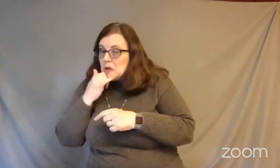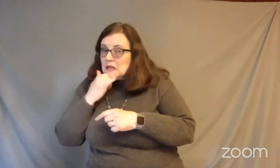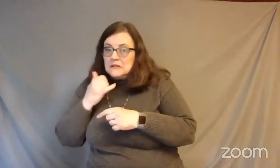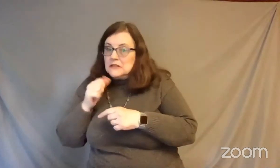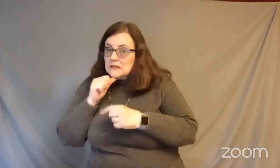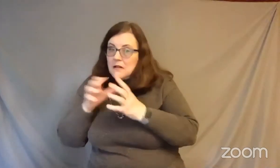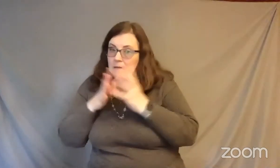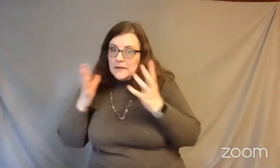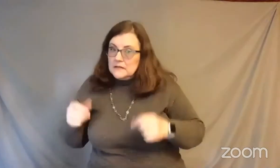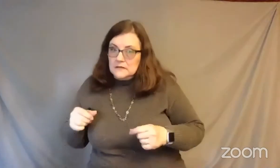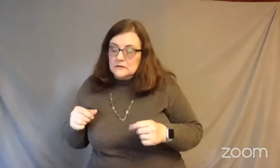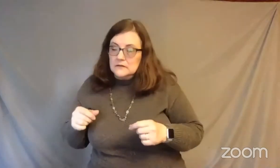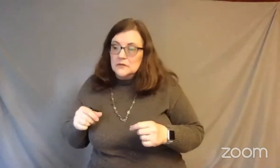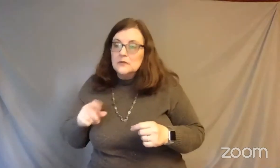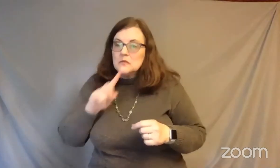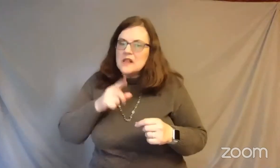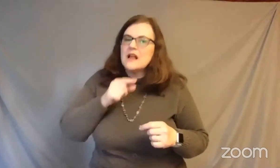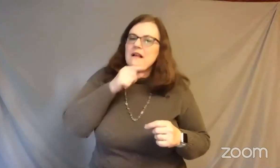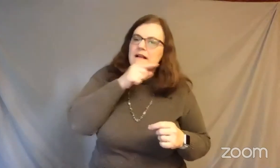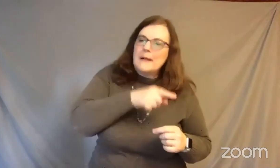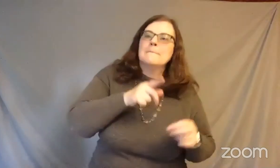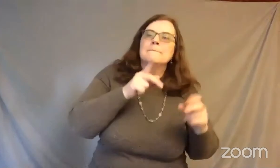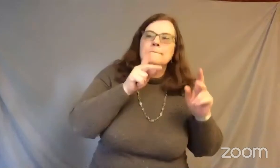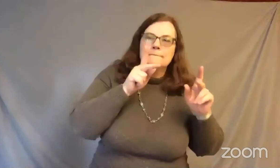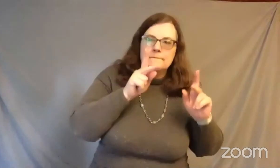We didn't see many errors with location agreement.